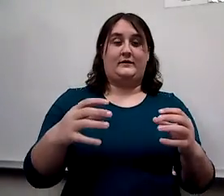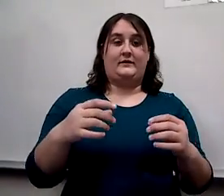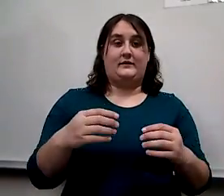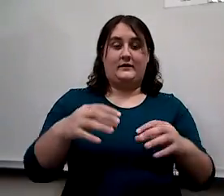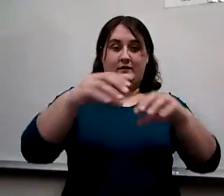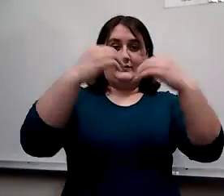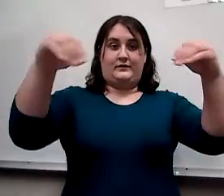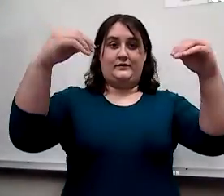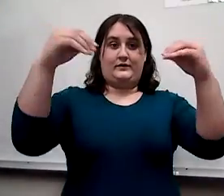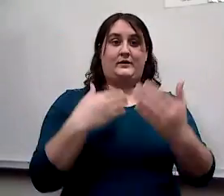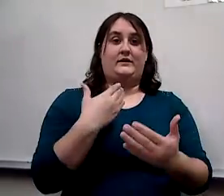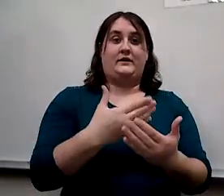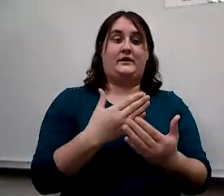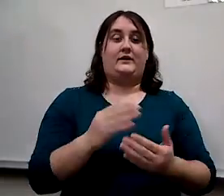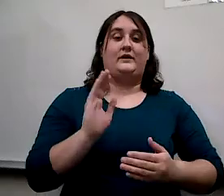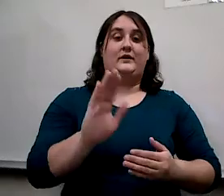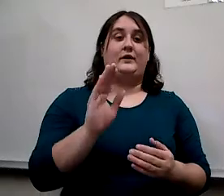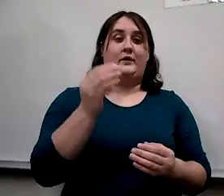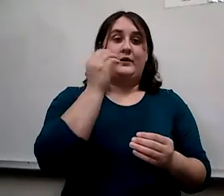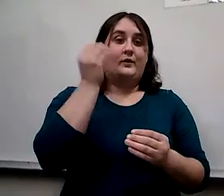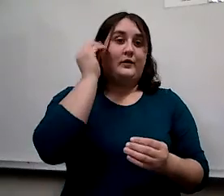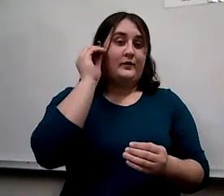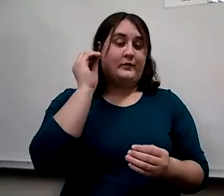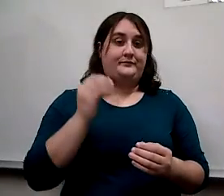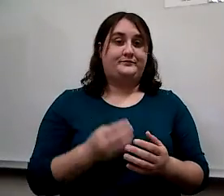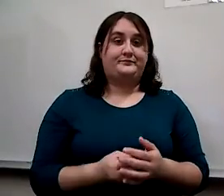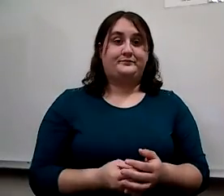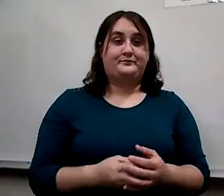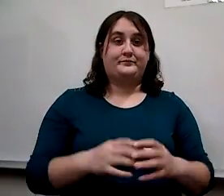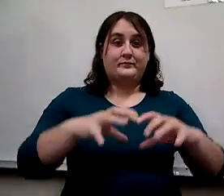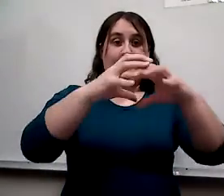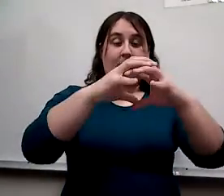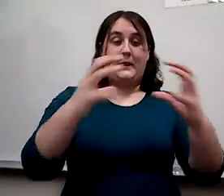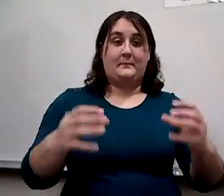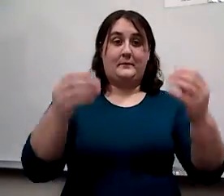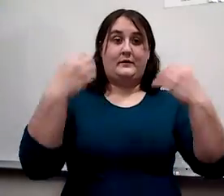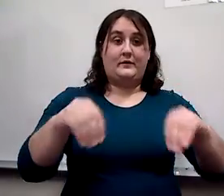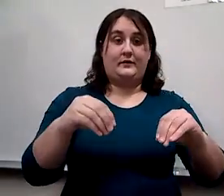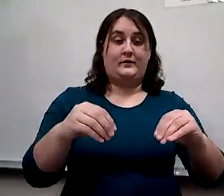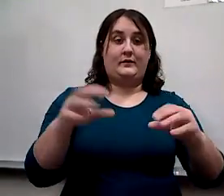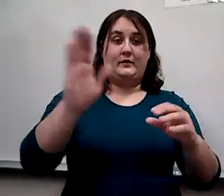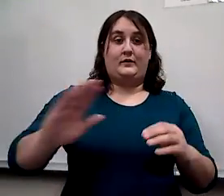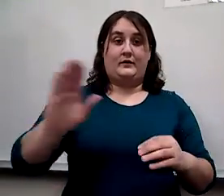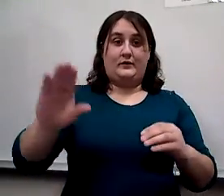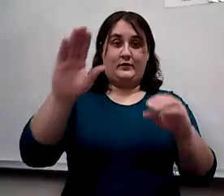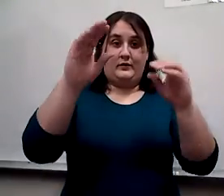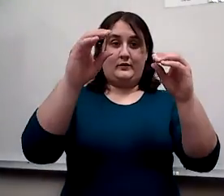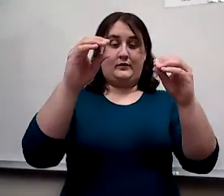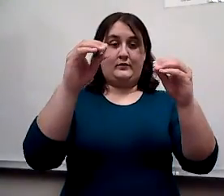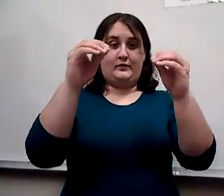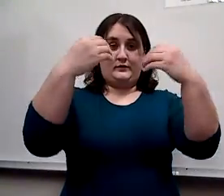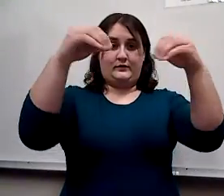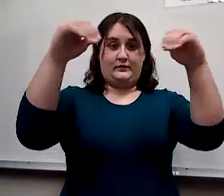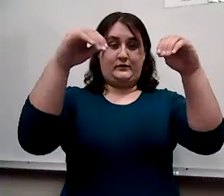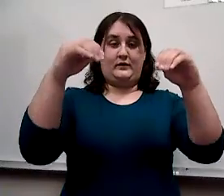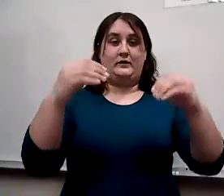shop near your home for 2 reasons. Those sold at local shops are more likely to be acclimated to the weather